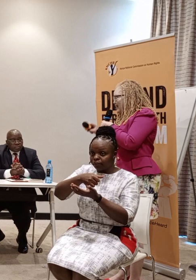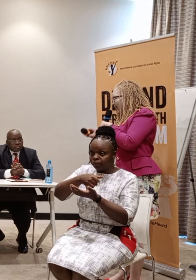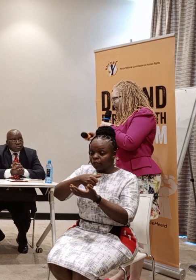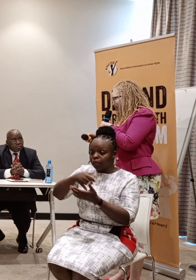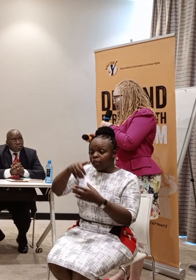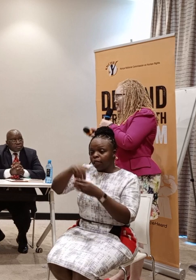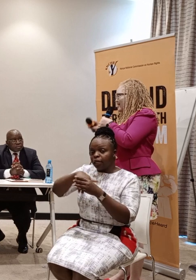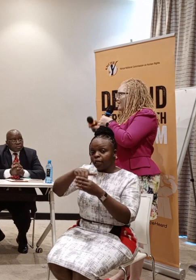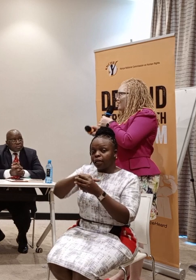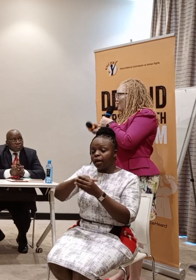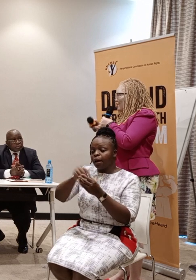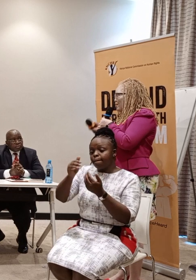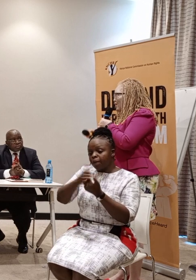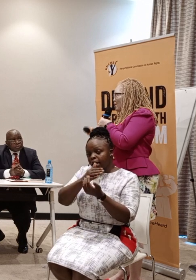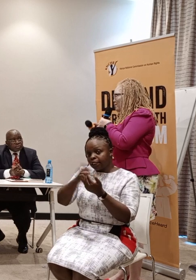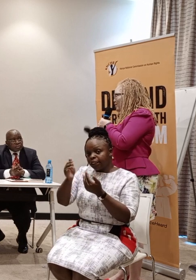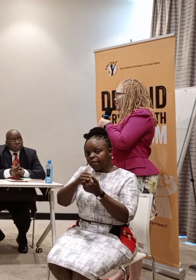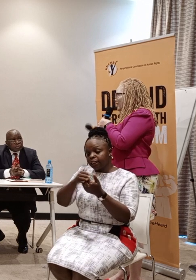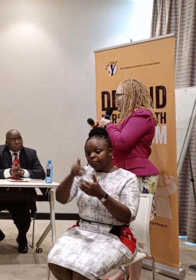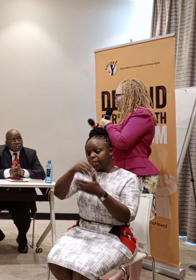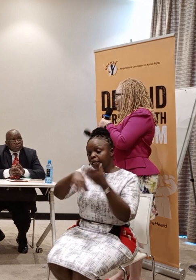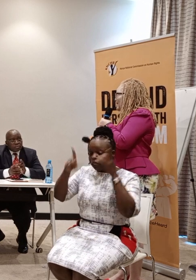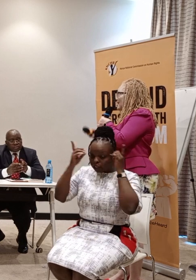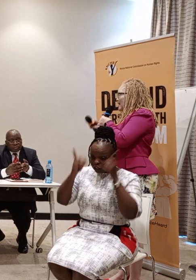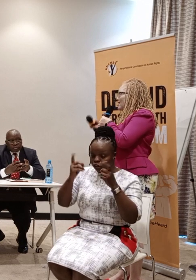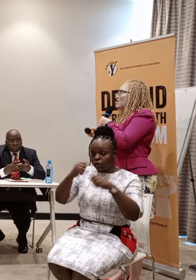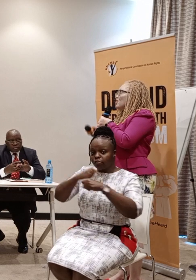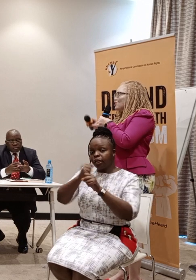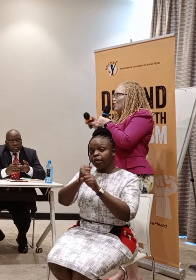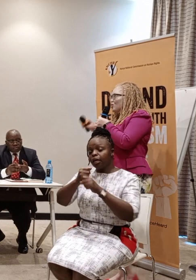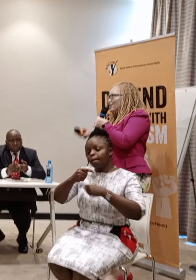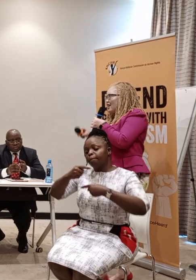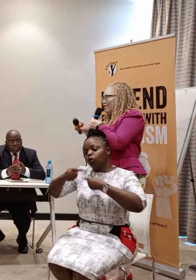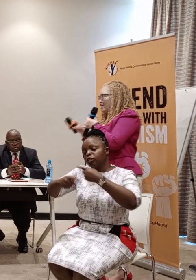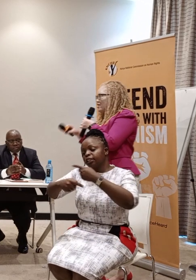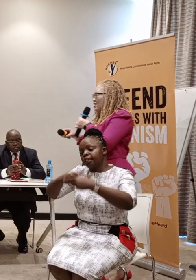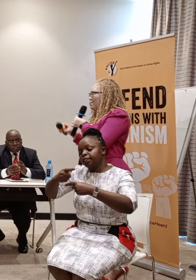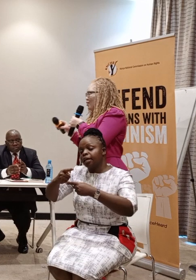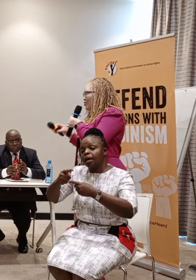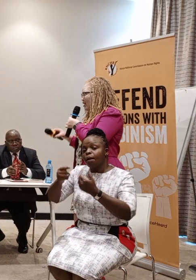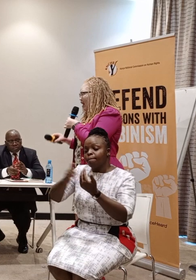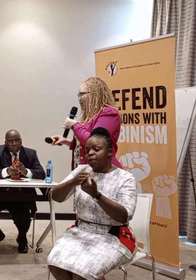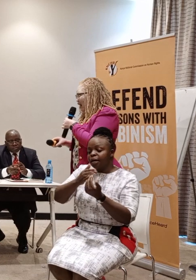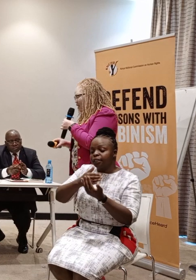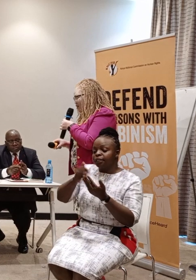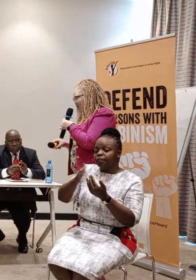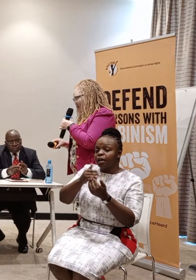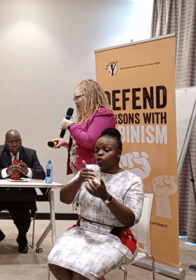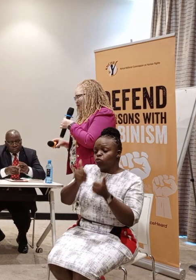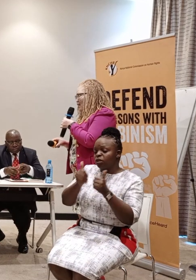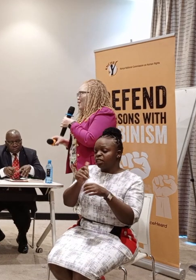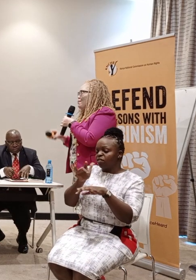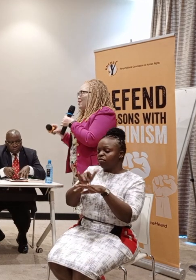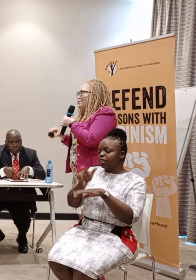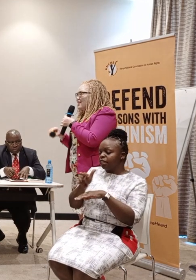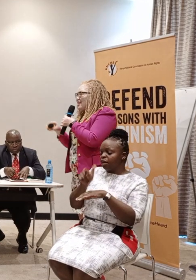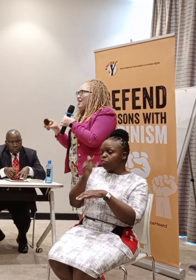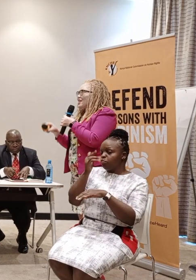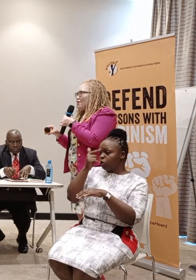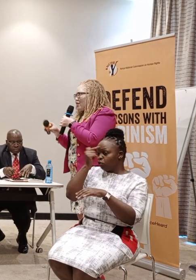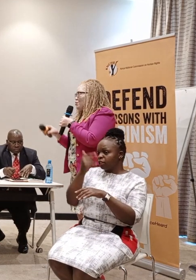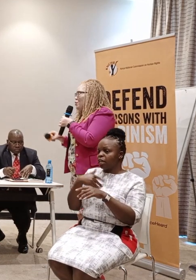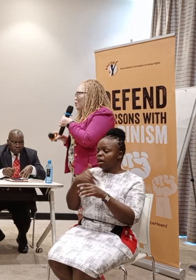in matters, in decision-making processes and matters that not only affect them because they have albinism, but